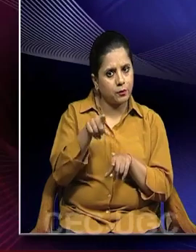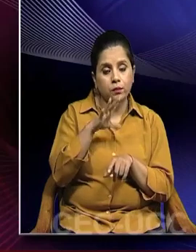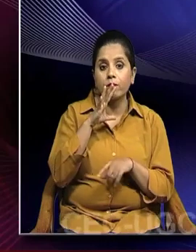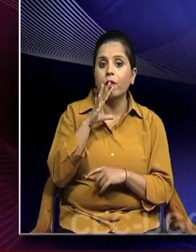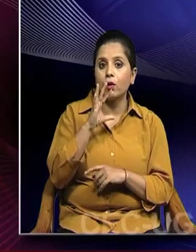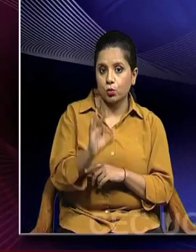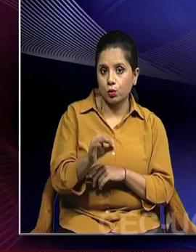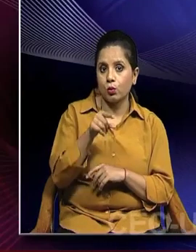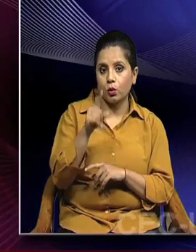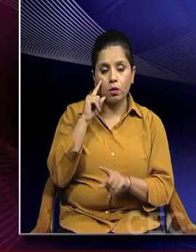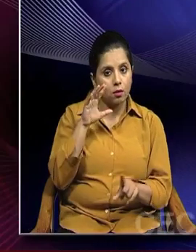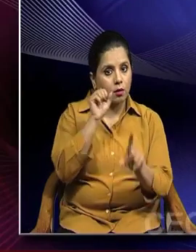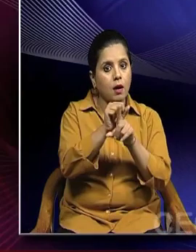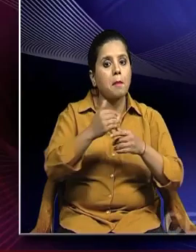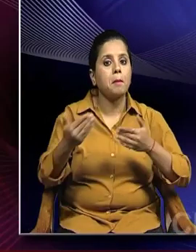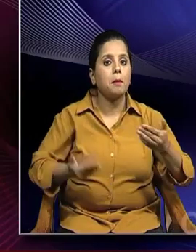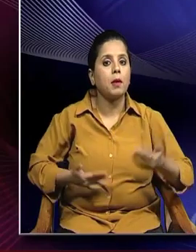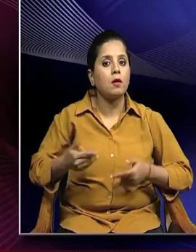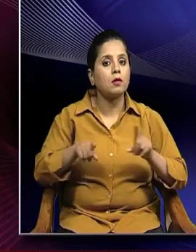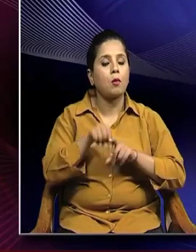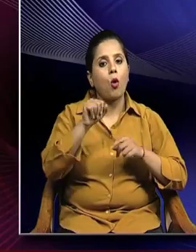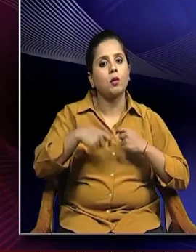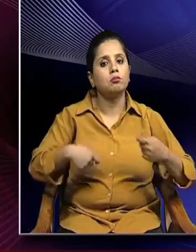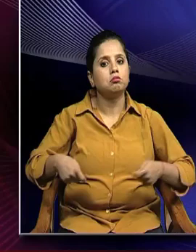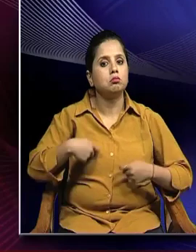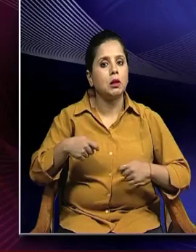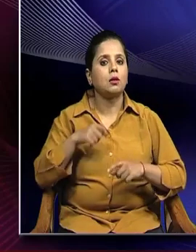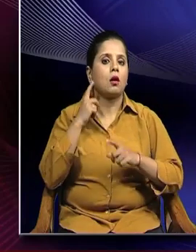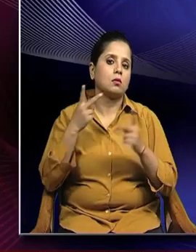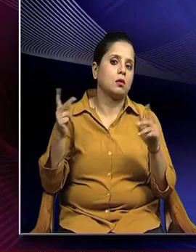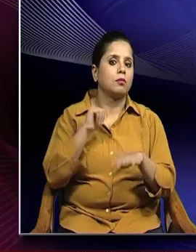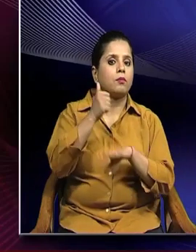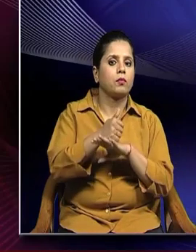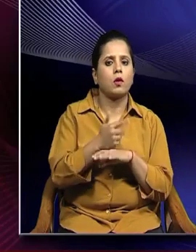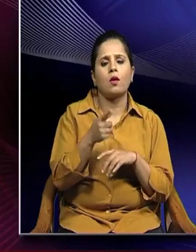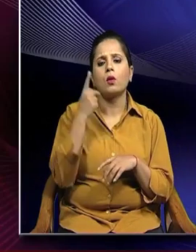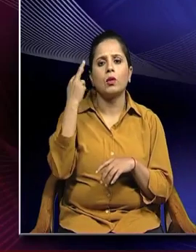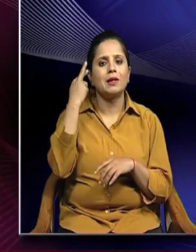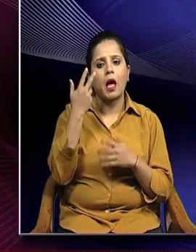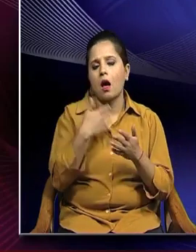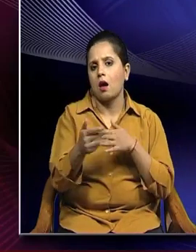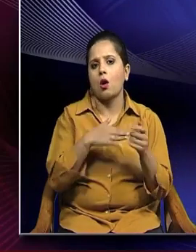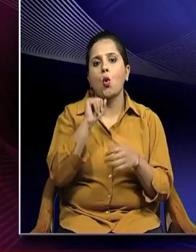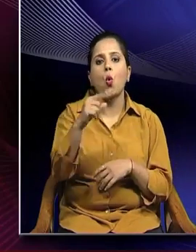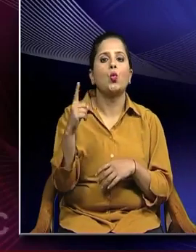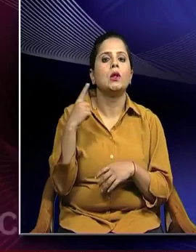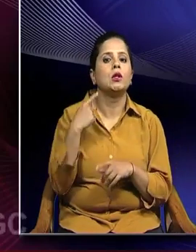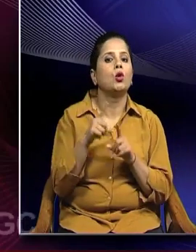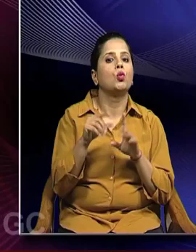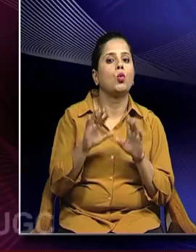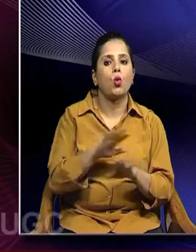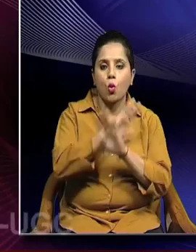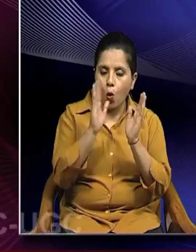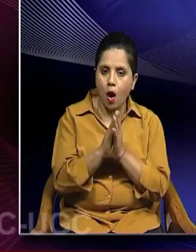actually determine the behavior of your business enterprise, because whatever your leader does, accordingly all